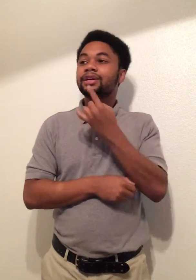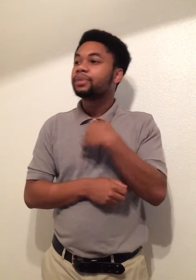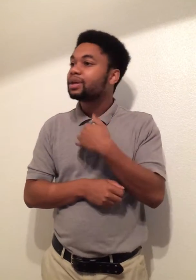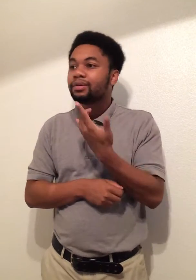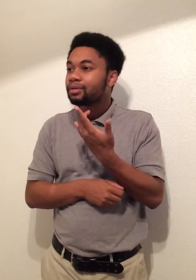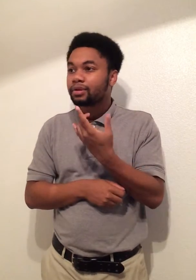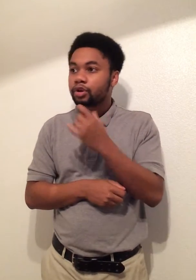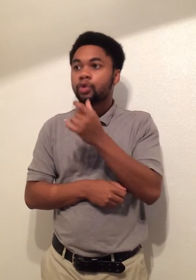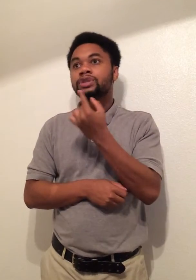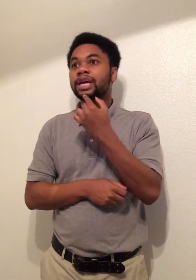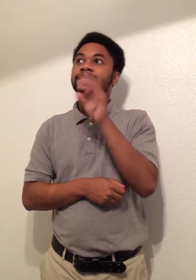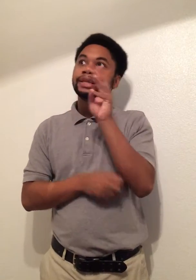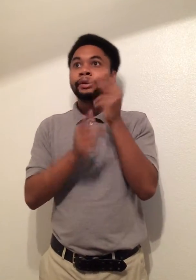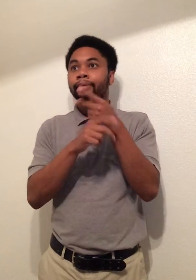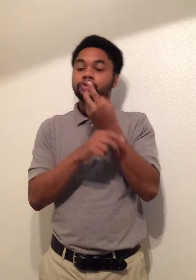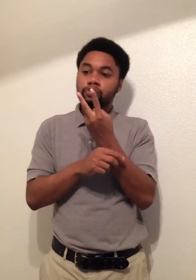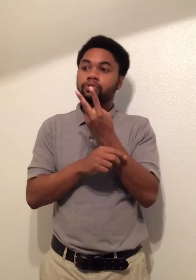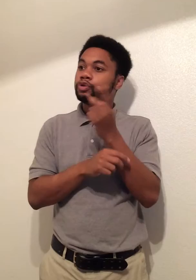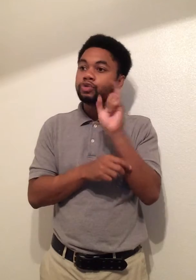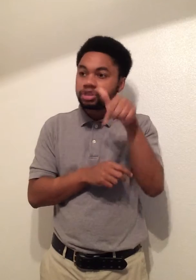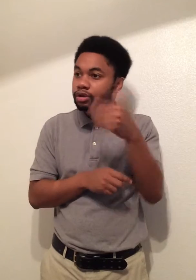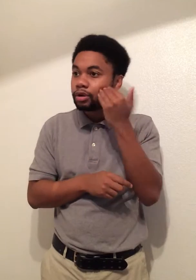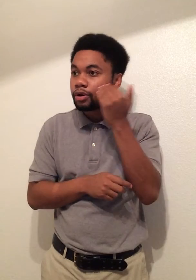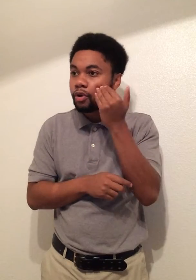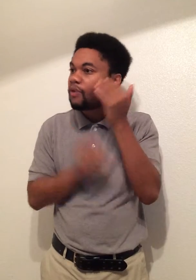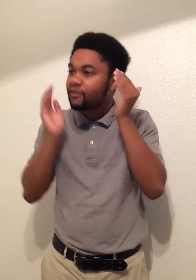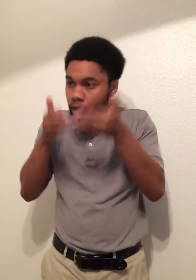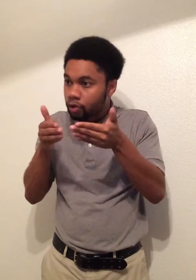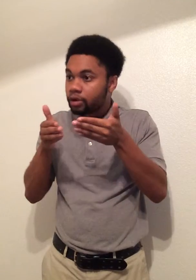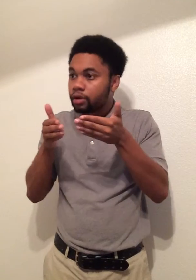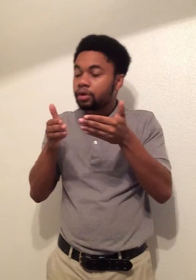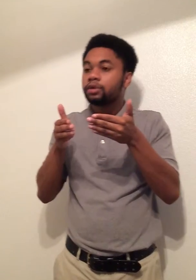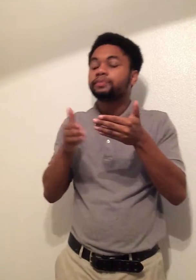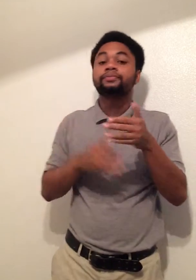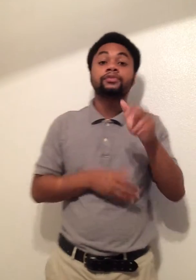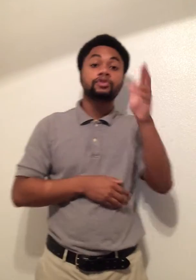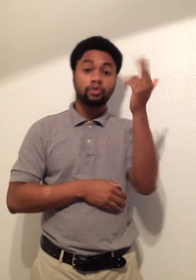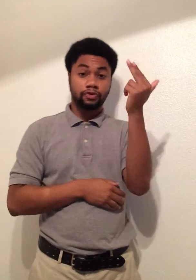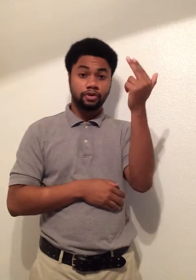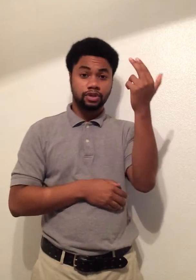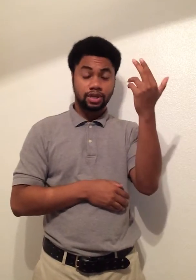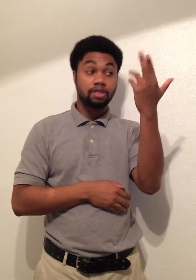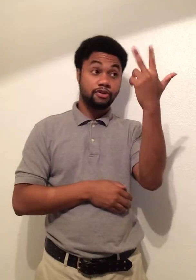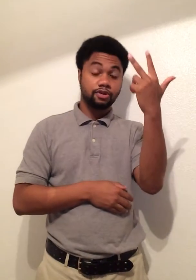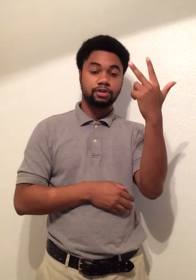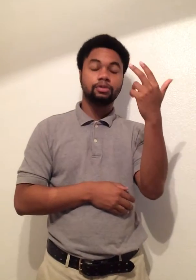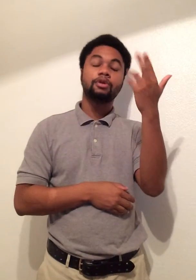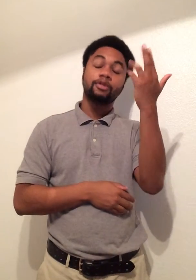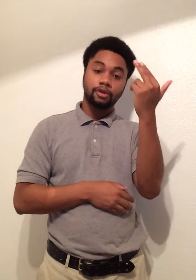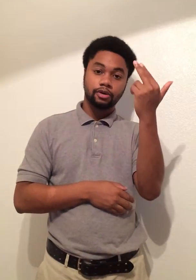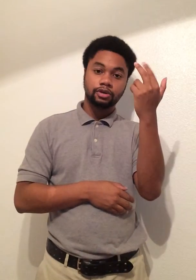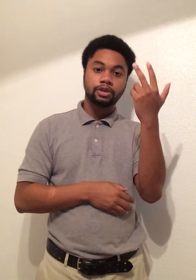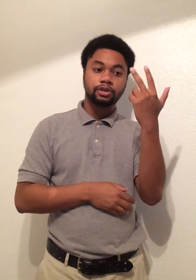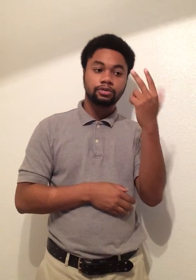2. Y'all should know it by now. You should be focused up here. 13 over 13 halves. 3 over 2.